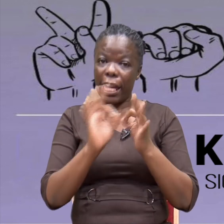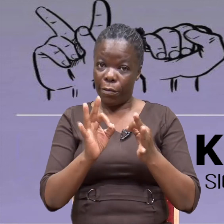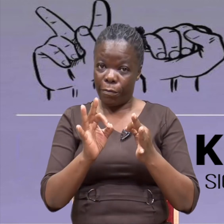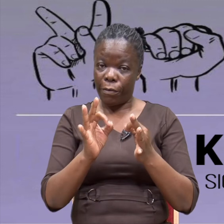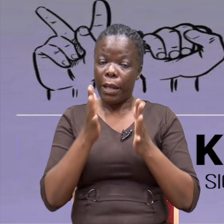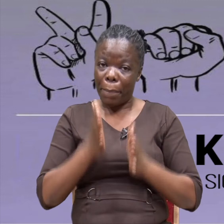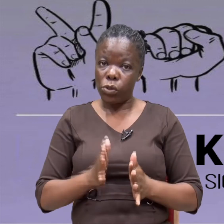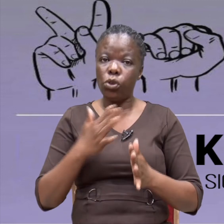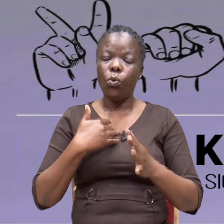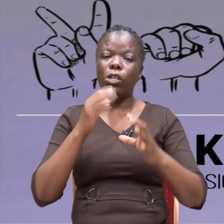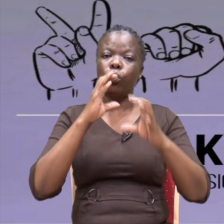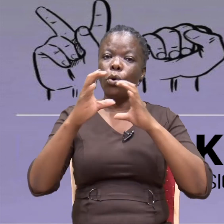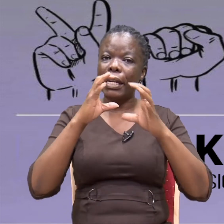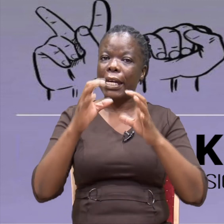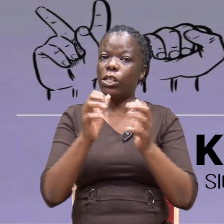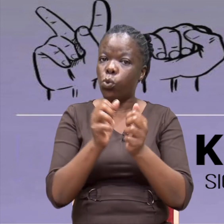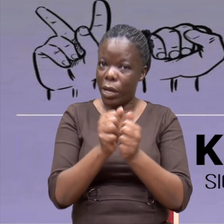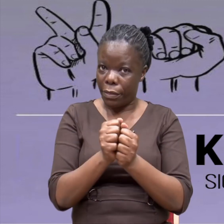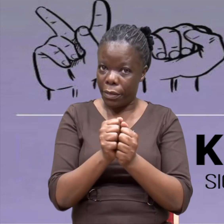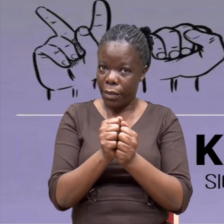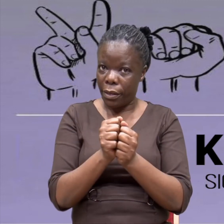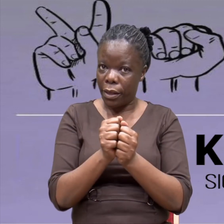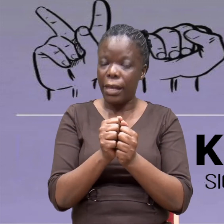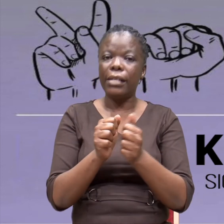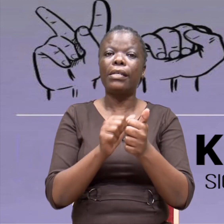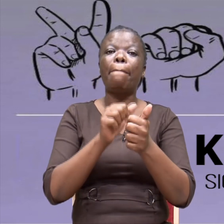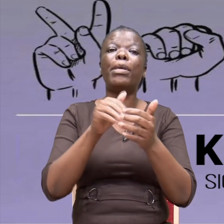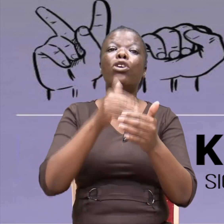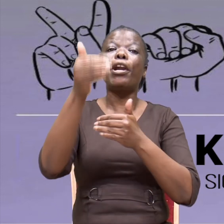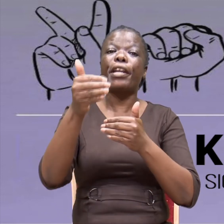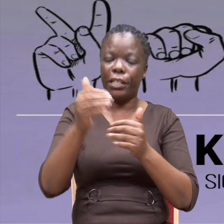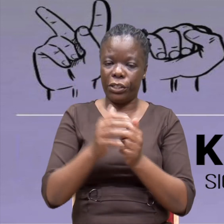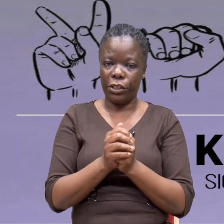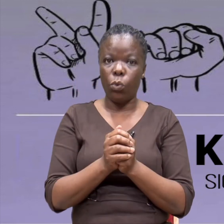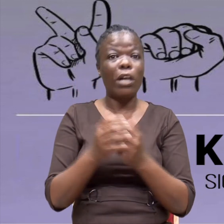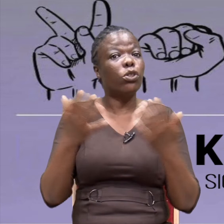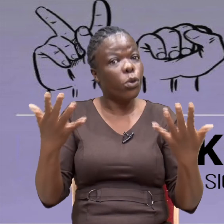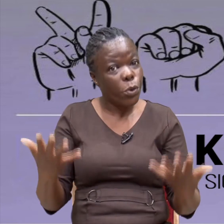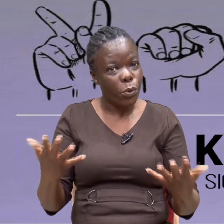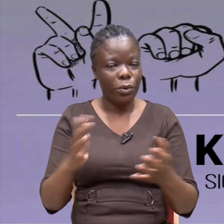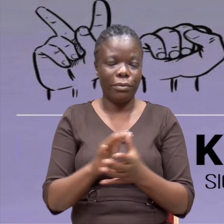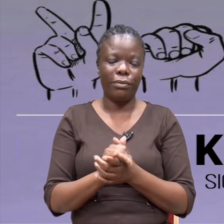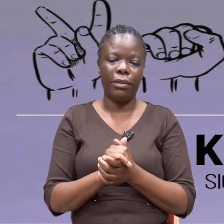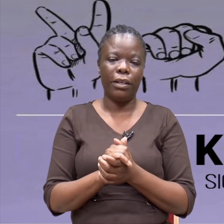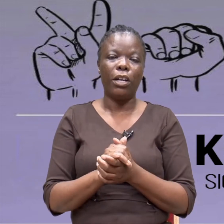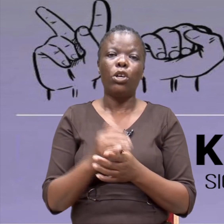if the person you want to communicate with is beyond reach, what do? You have